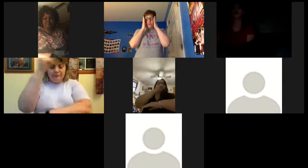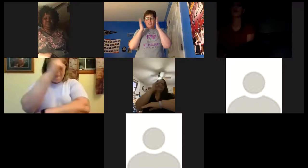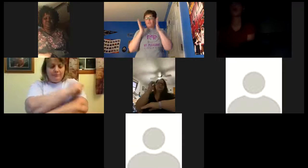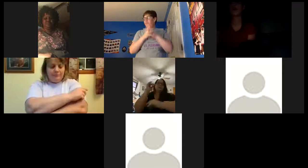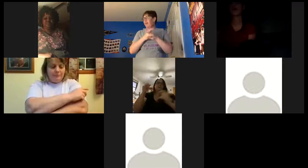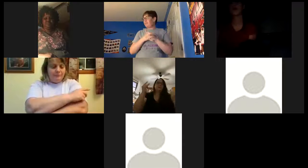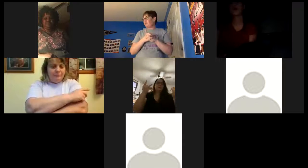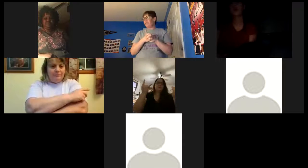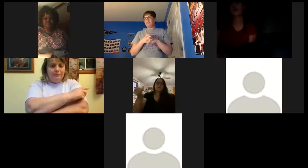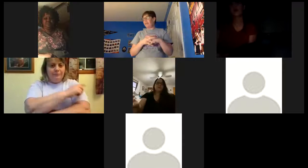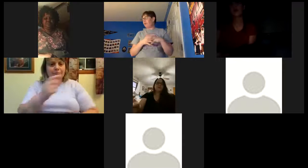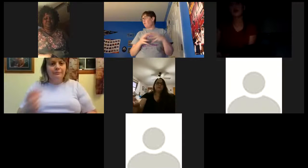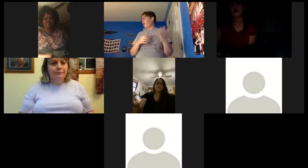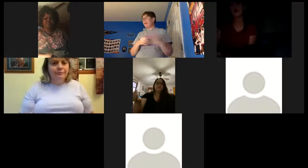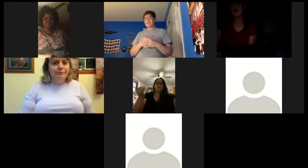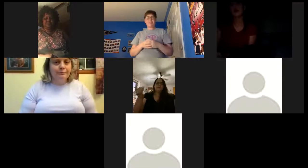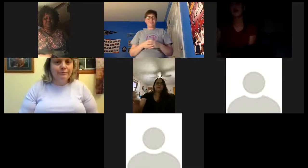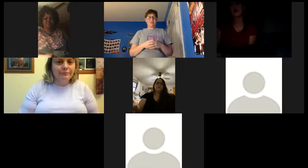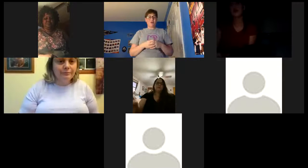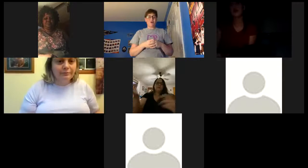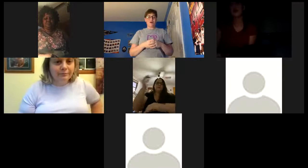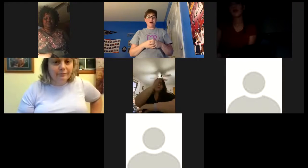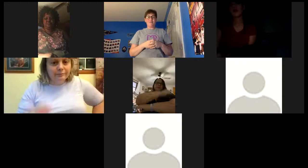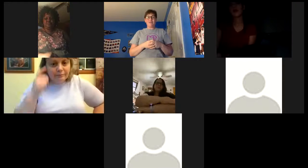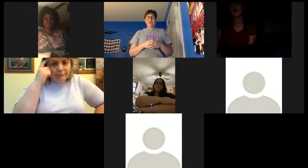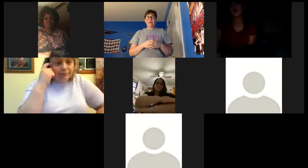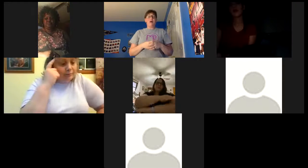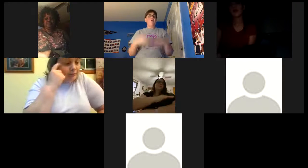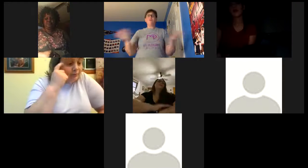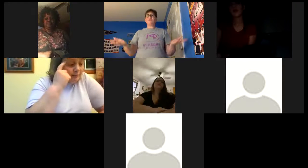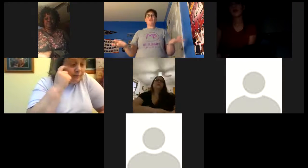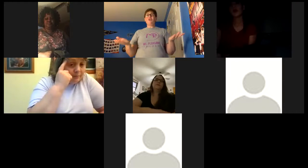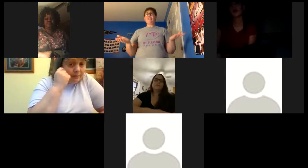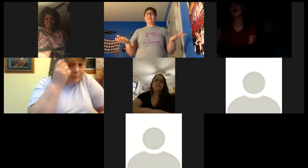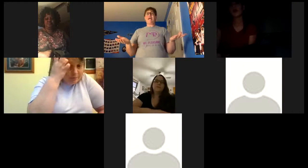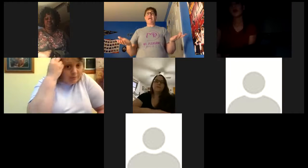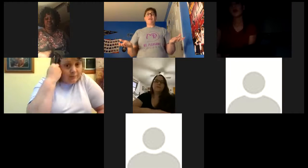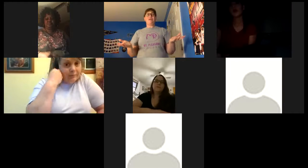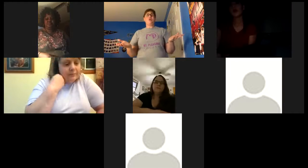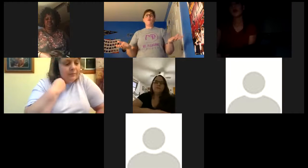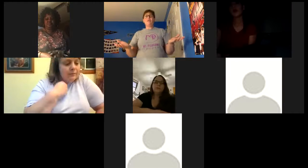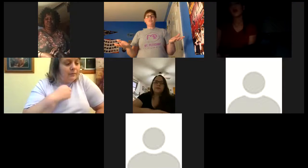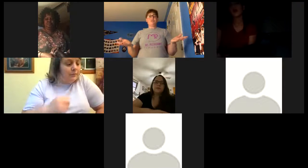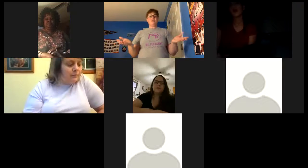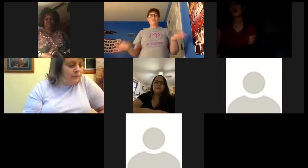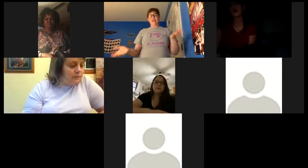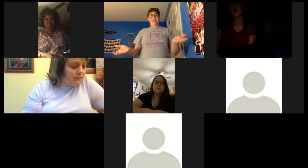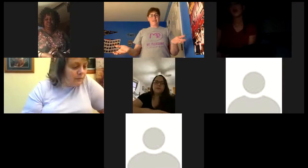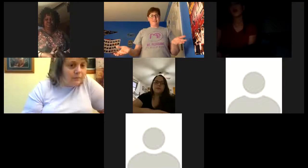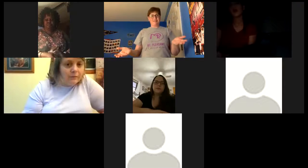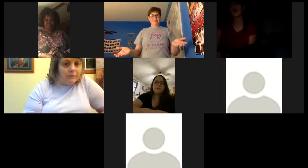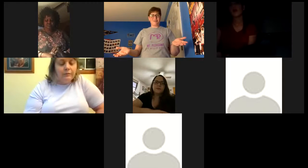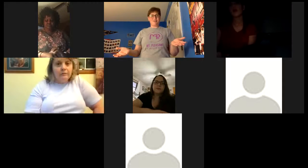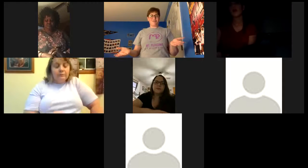the words from last week of like, what? So, so you could say, what did you do